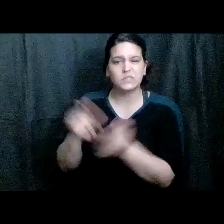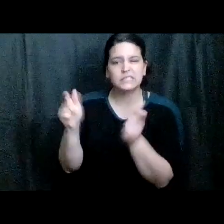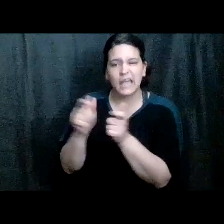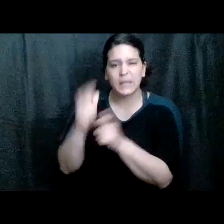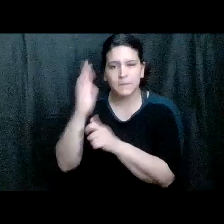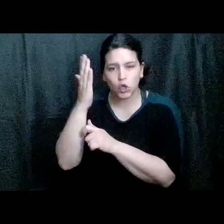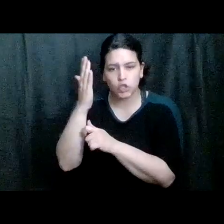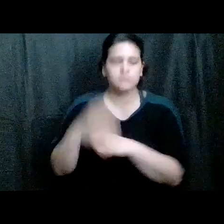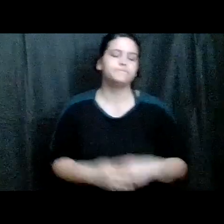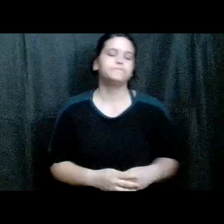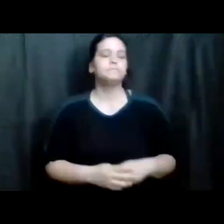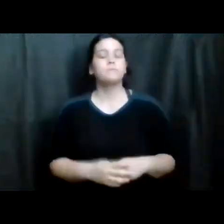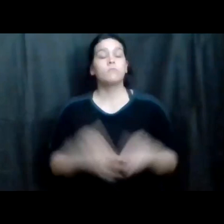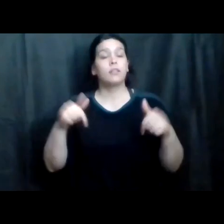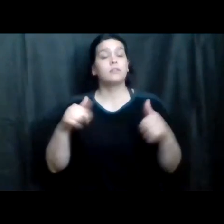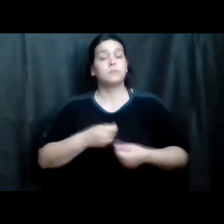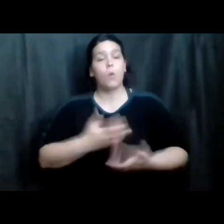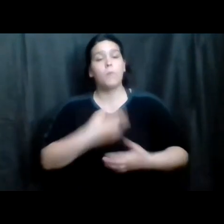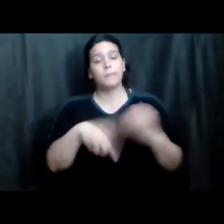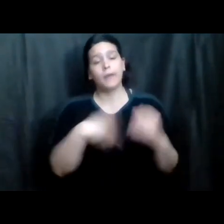And so this is a poem about the